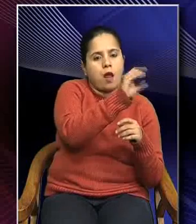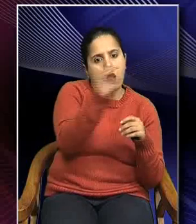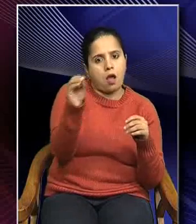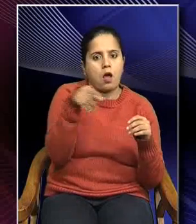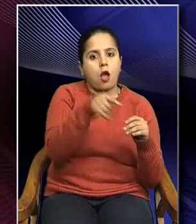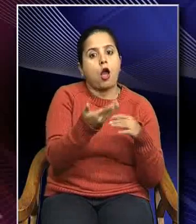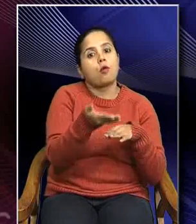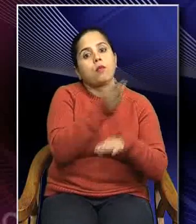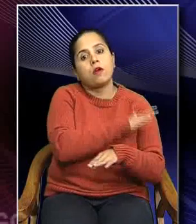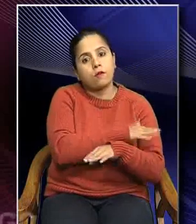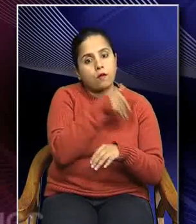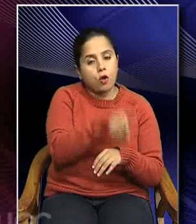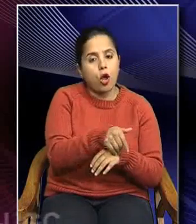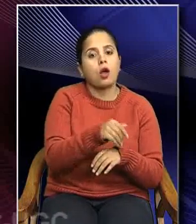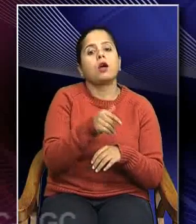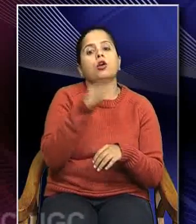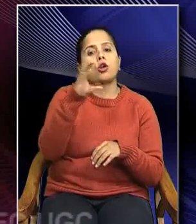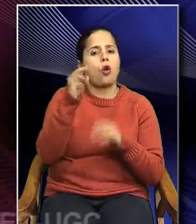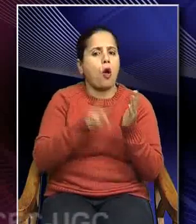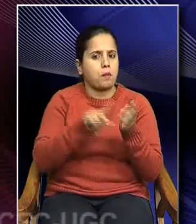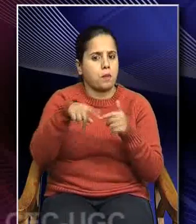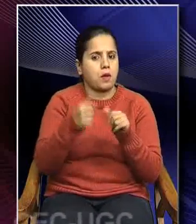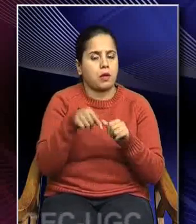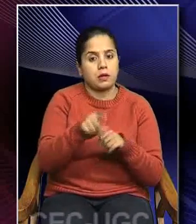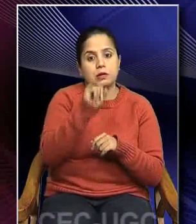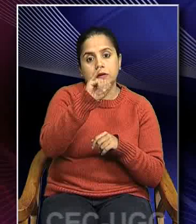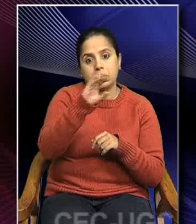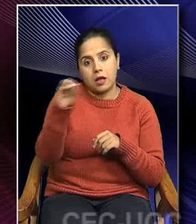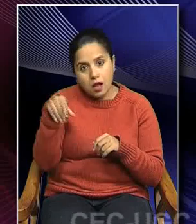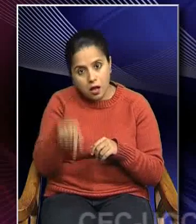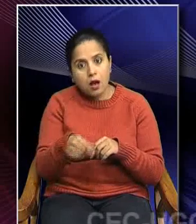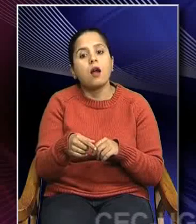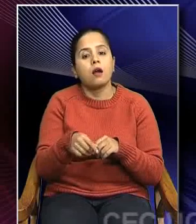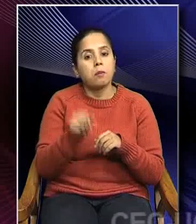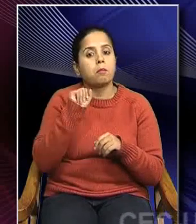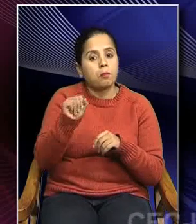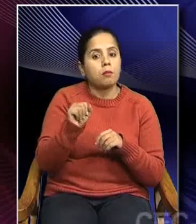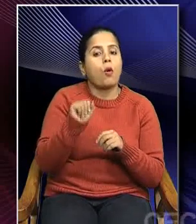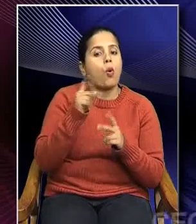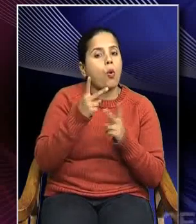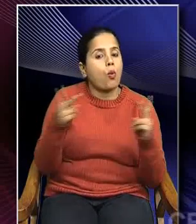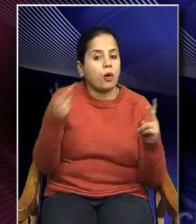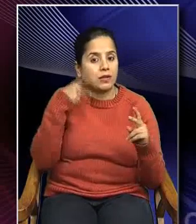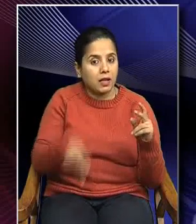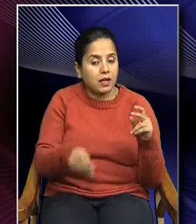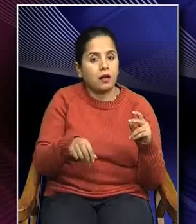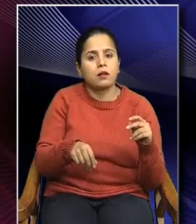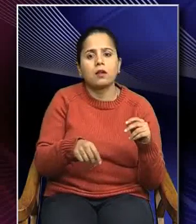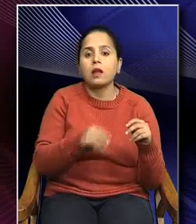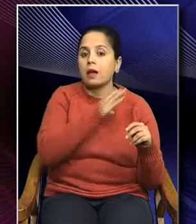before the Common Era to around 600 before the Common Era. So over